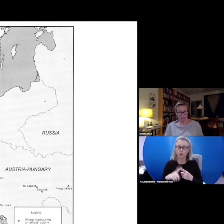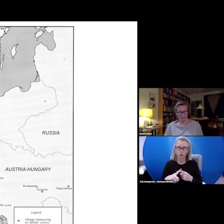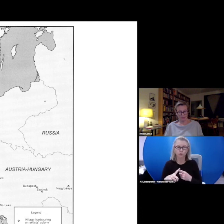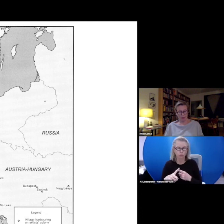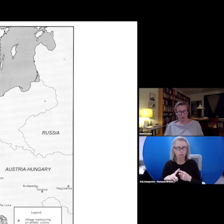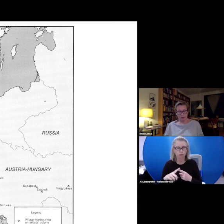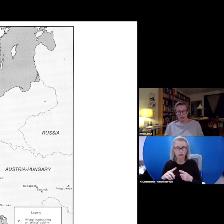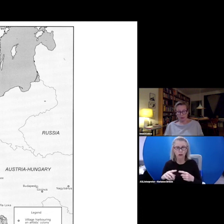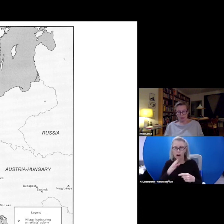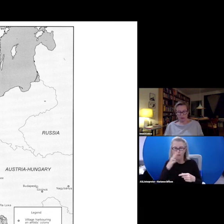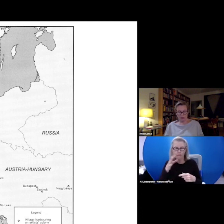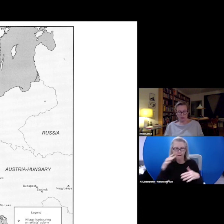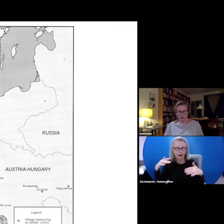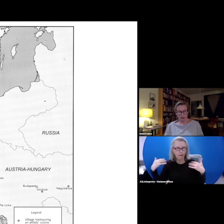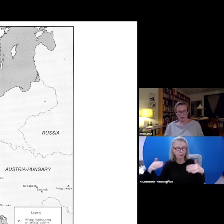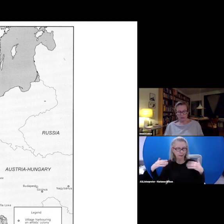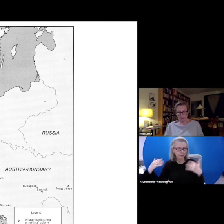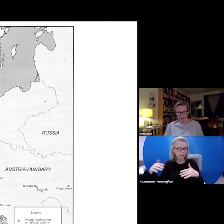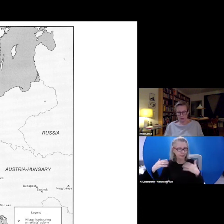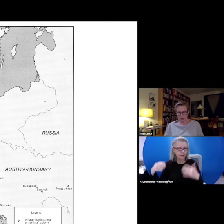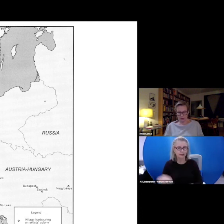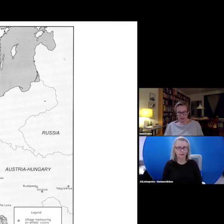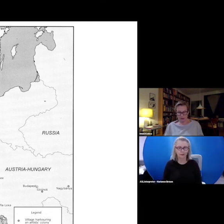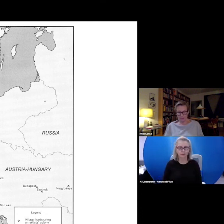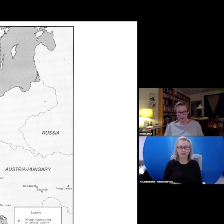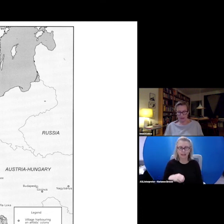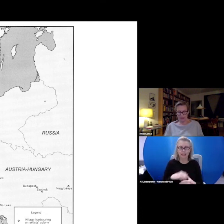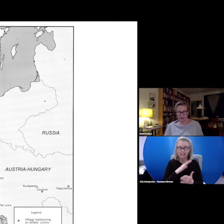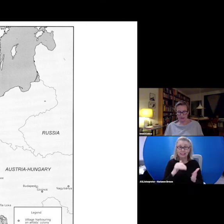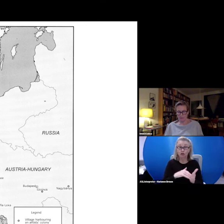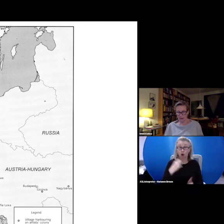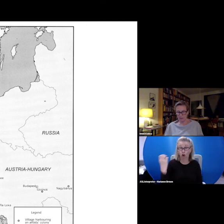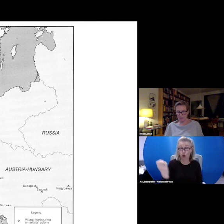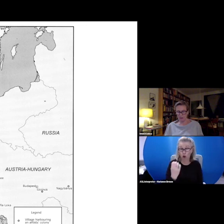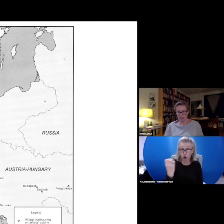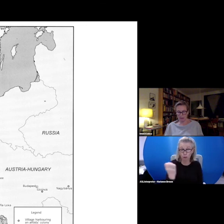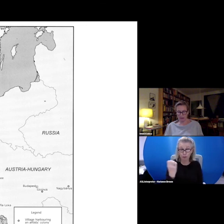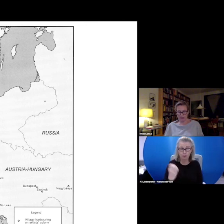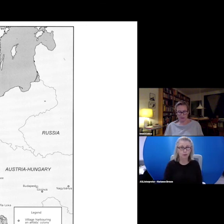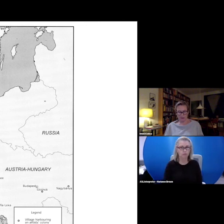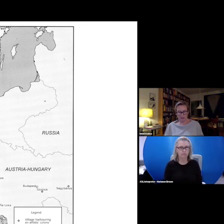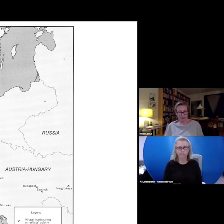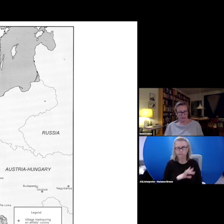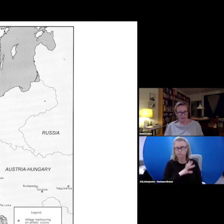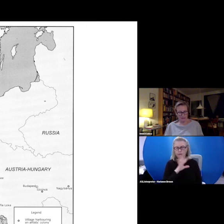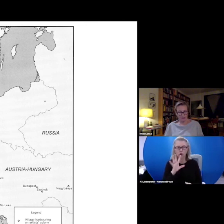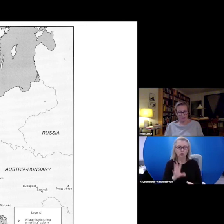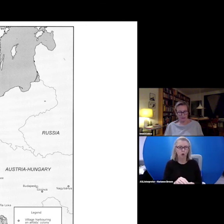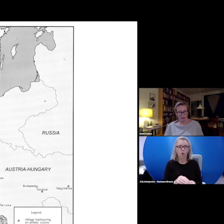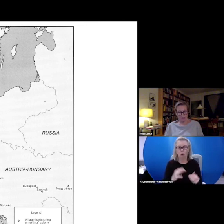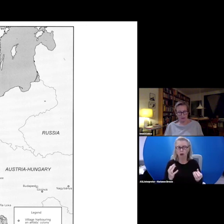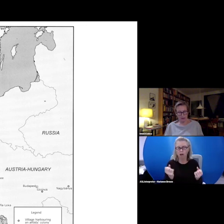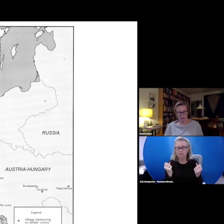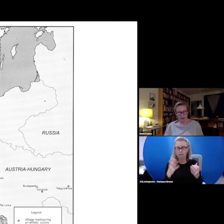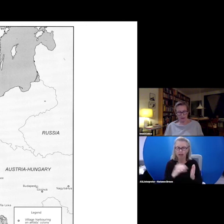Europe. A total of about 3,000 artists retired as a mass movement for different